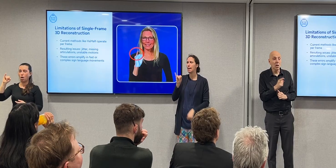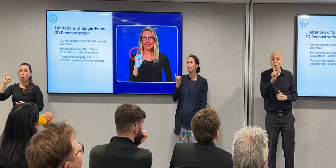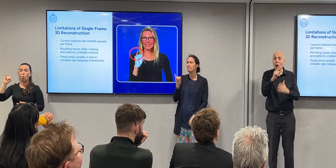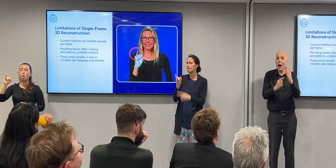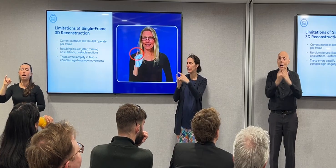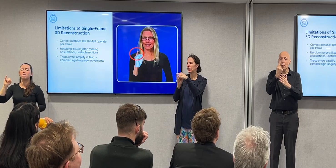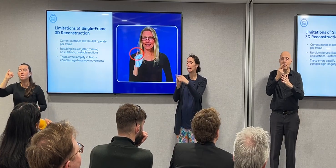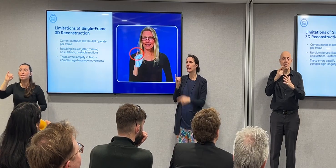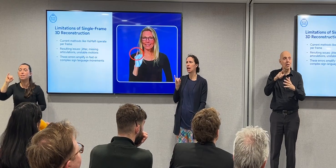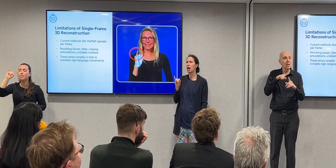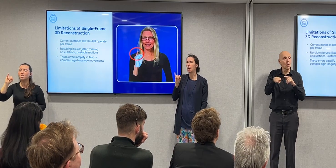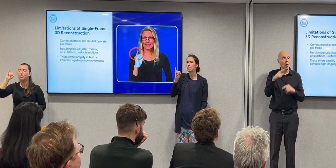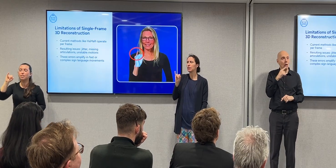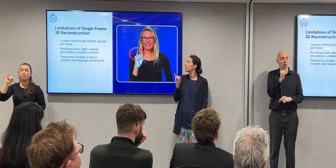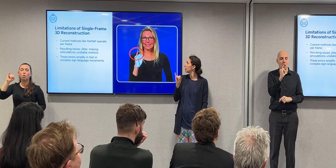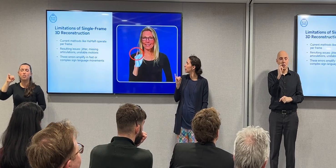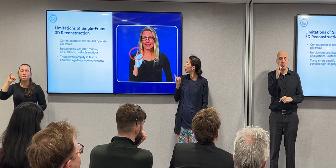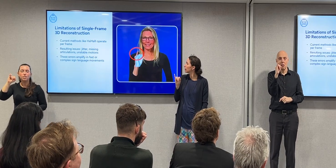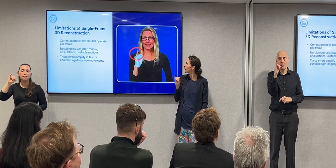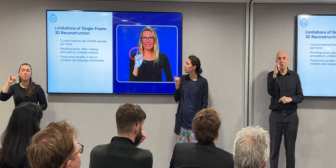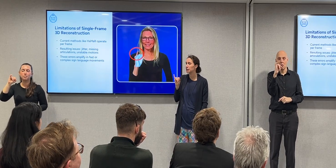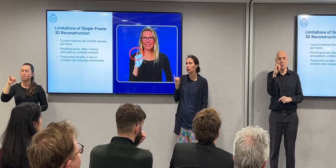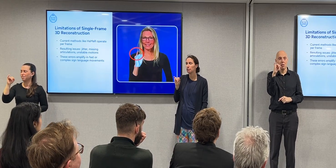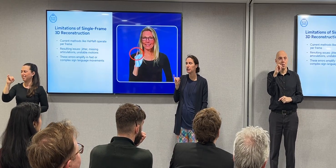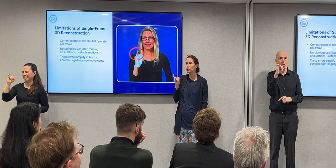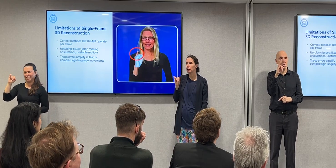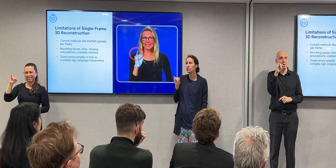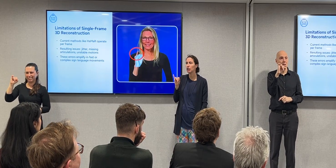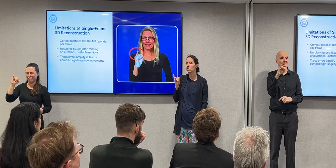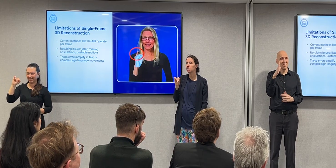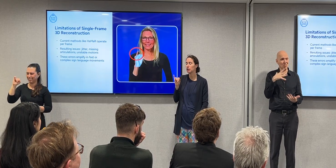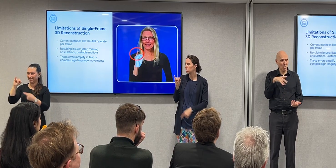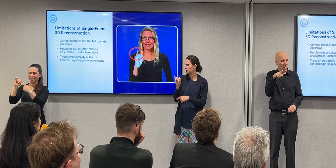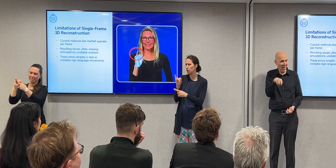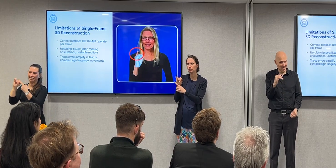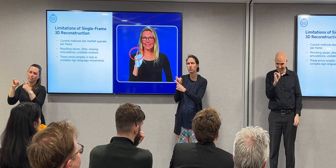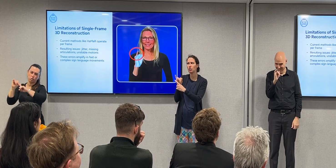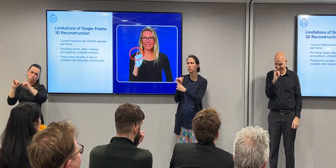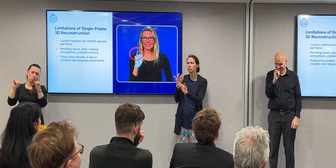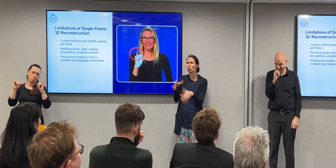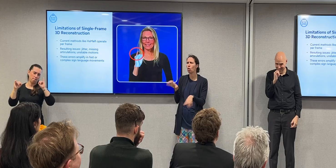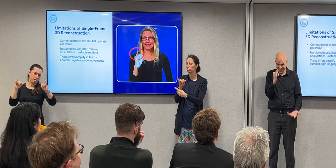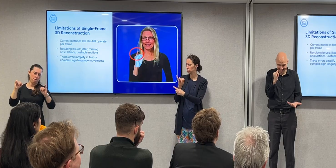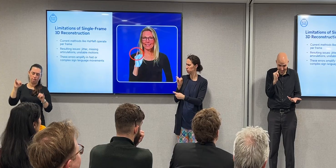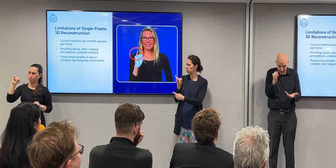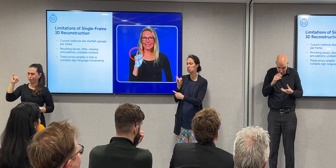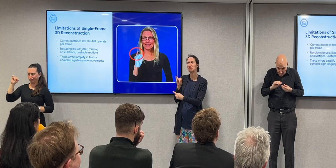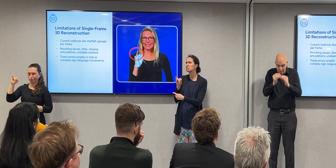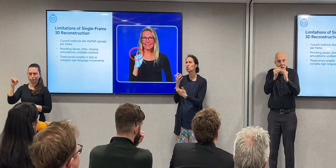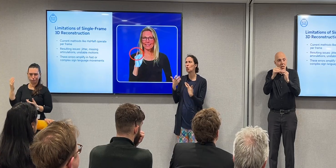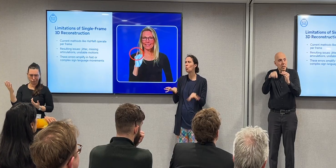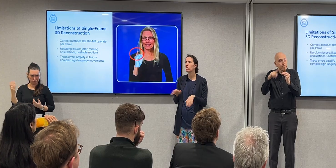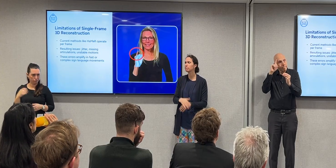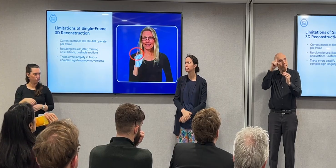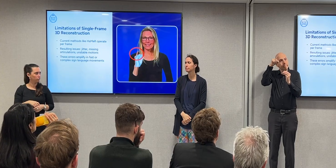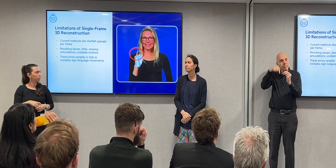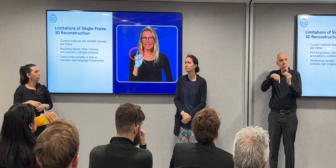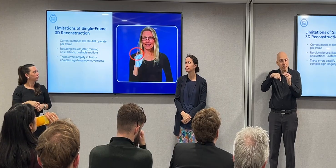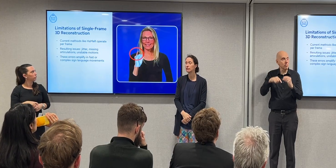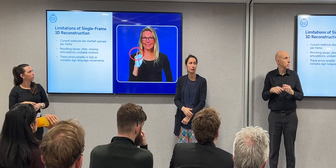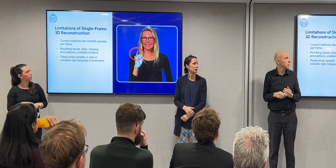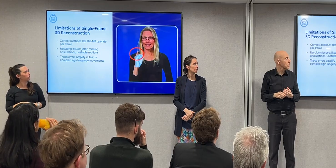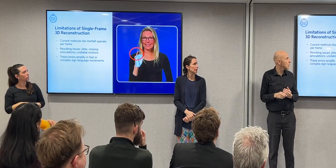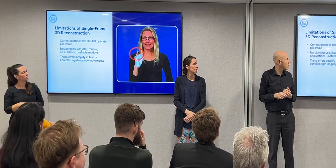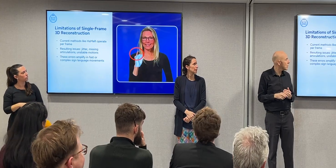up and down like this, which we don't want. And just I'm guessing here,